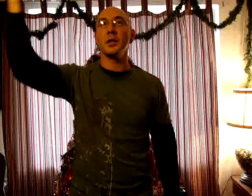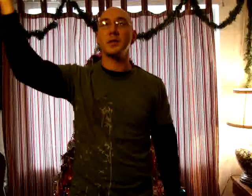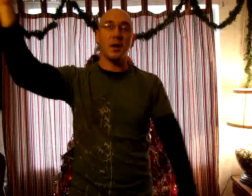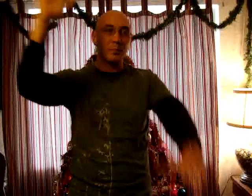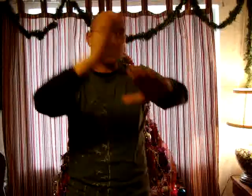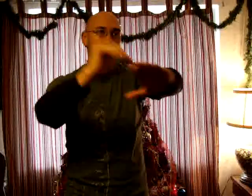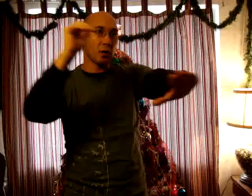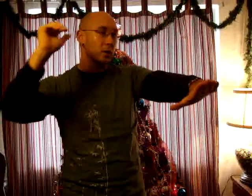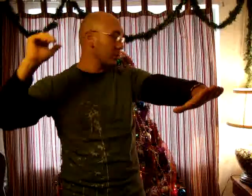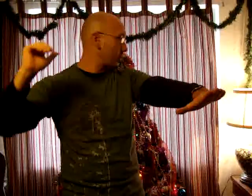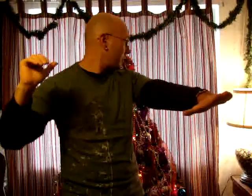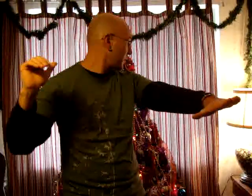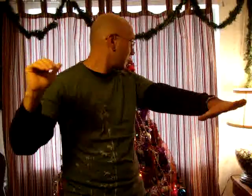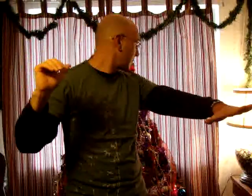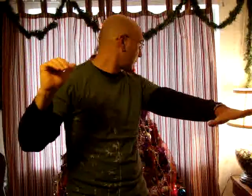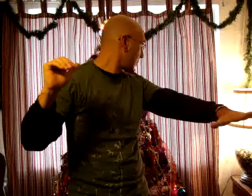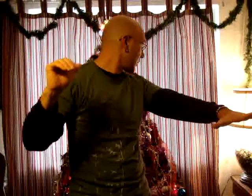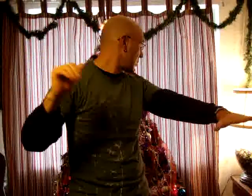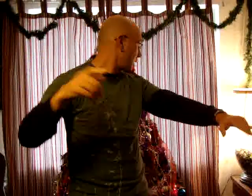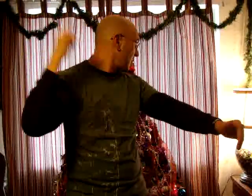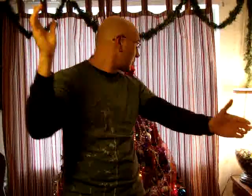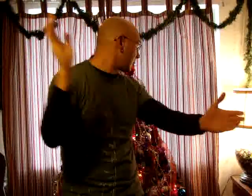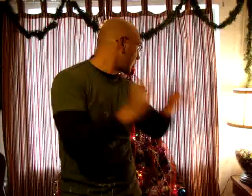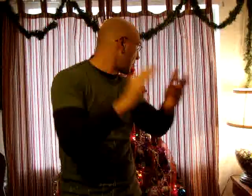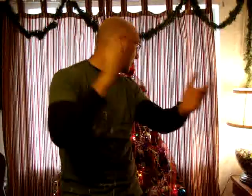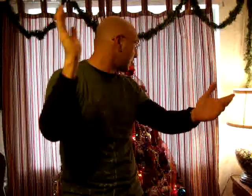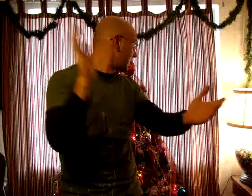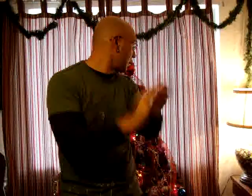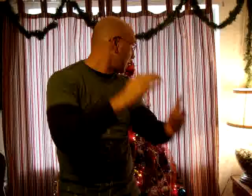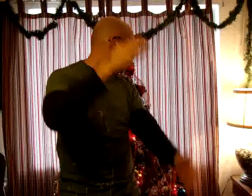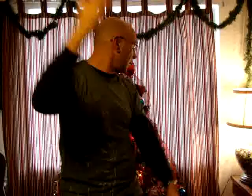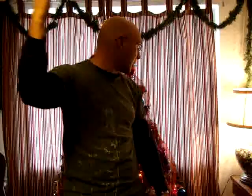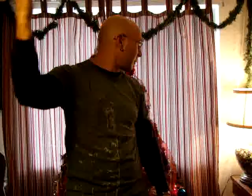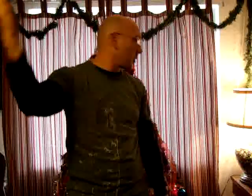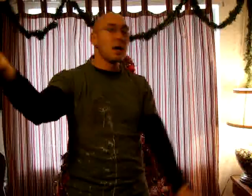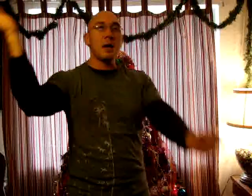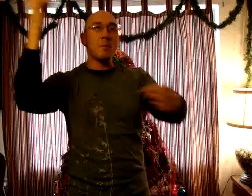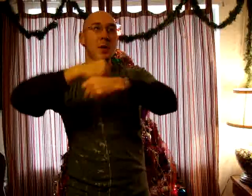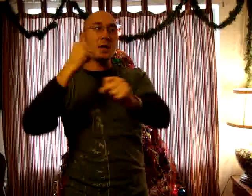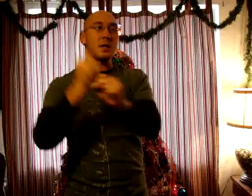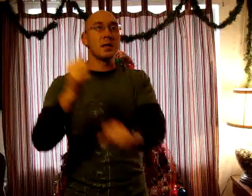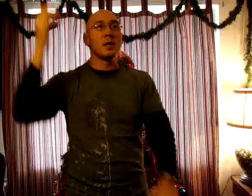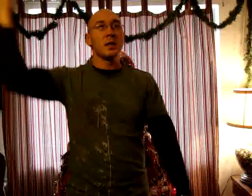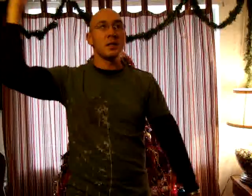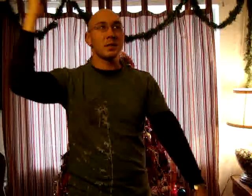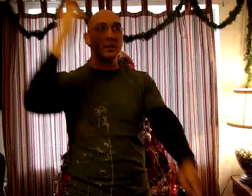we who are His have been called to praise Him and make His